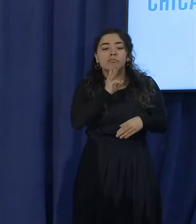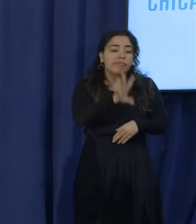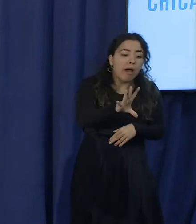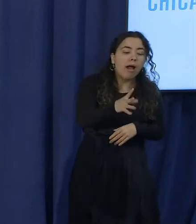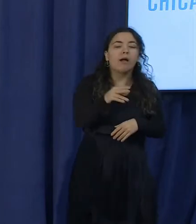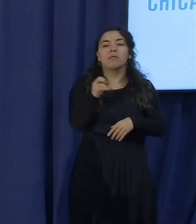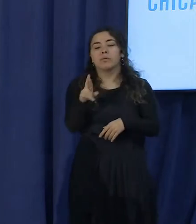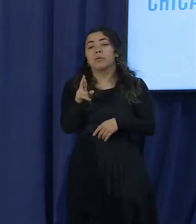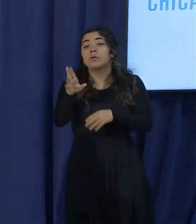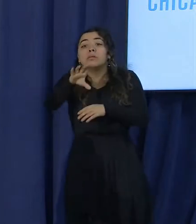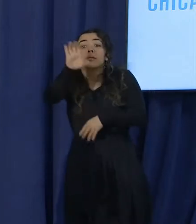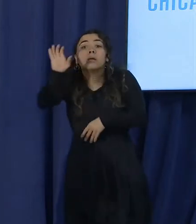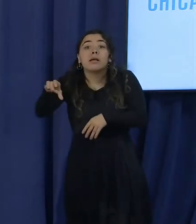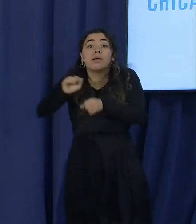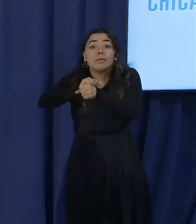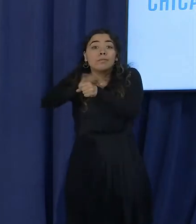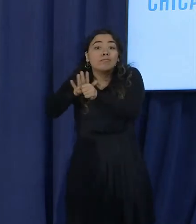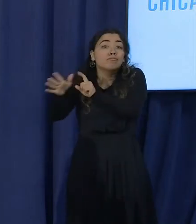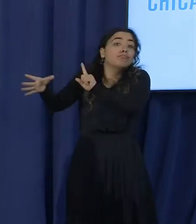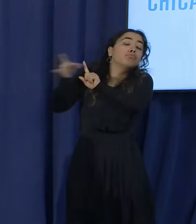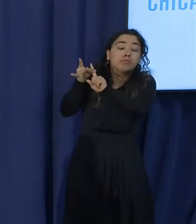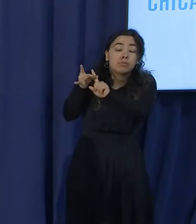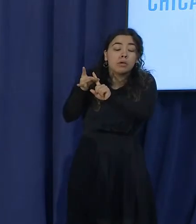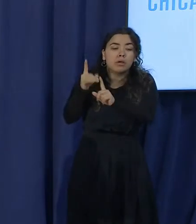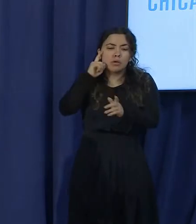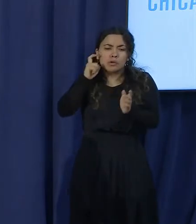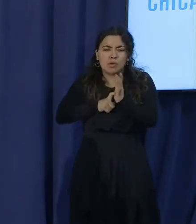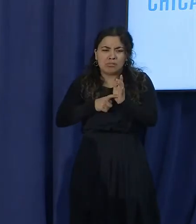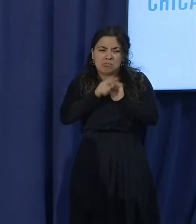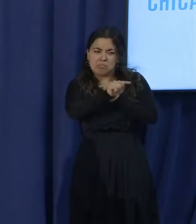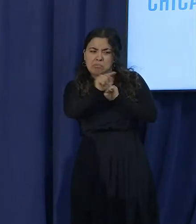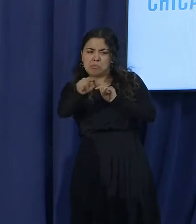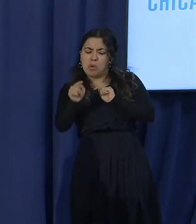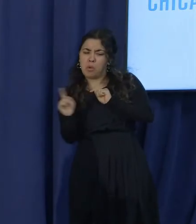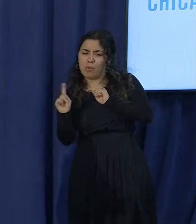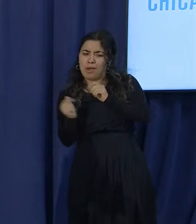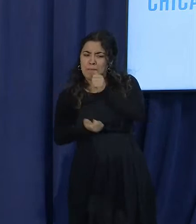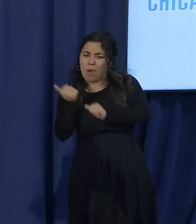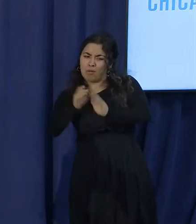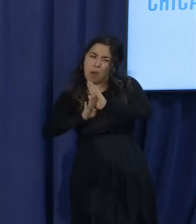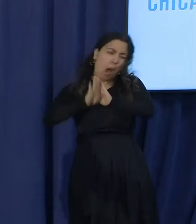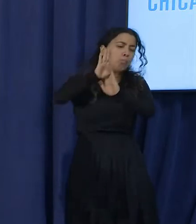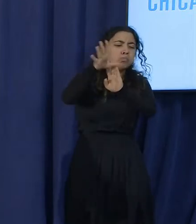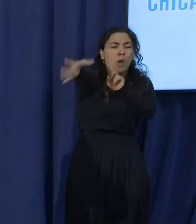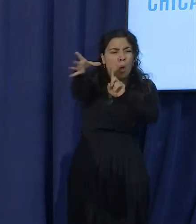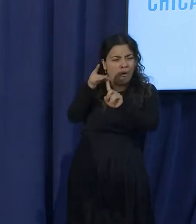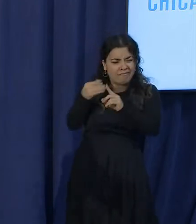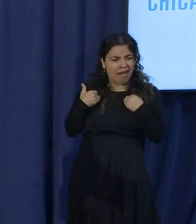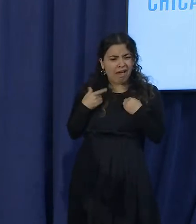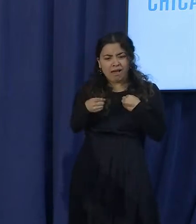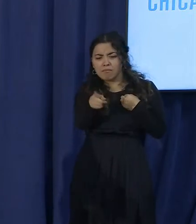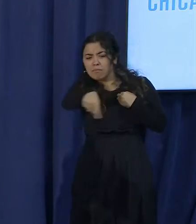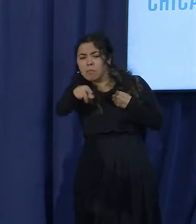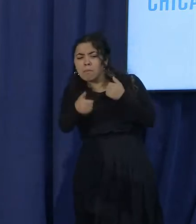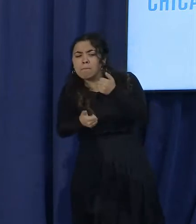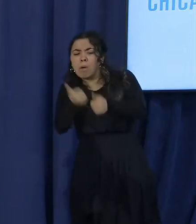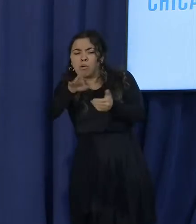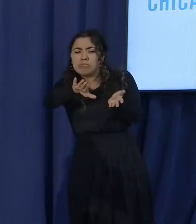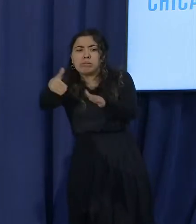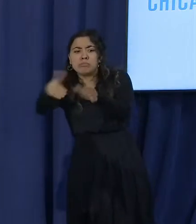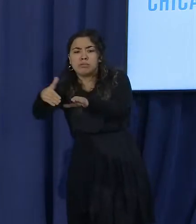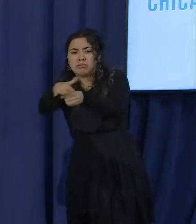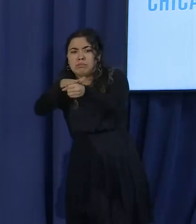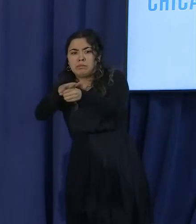Chicago COVID burden. Where have we seen a lot of cases, a lot of hospitalizations, and a lot of deaths? We pulled all of that together, and we pulled in crowded